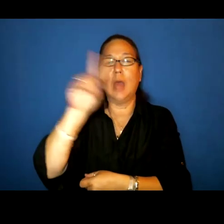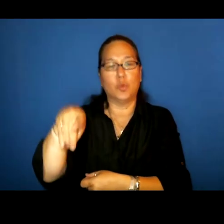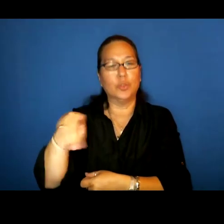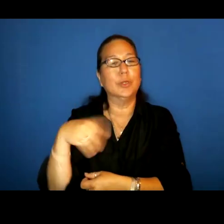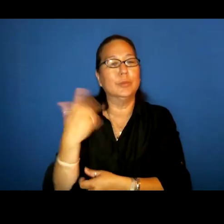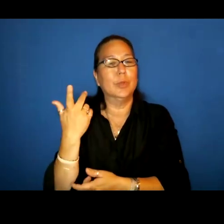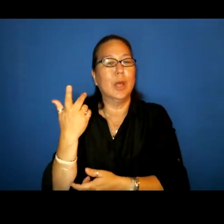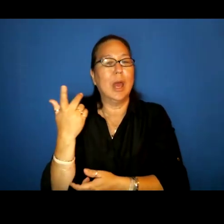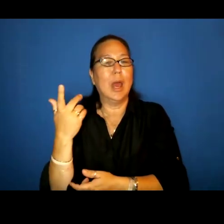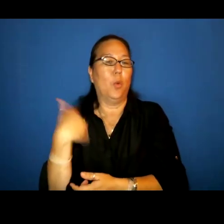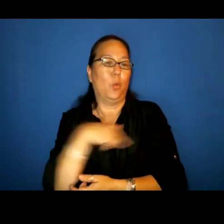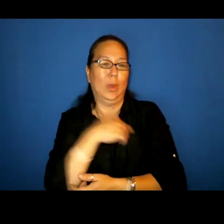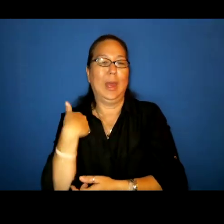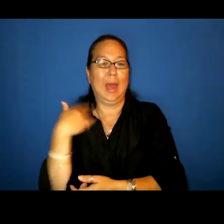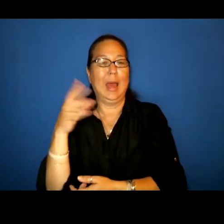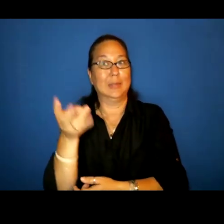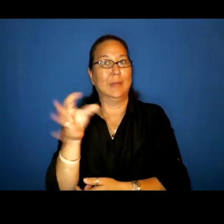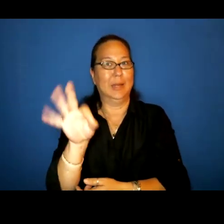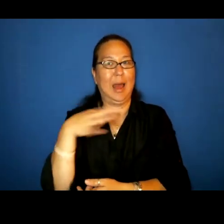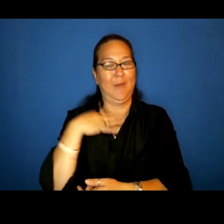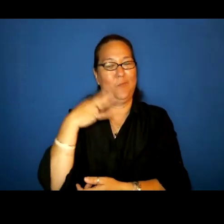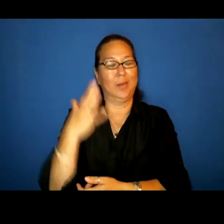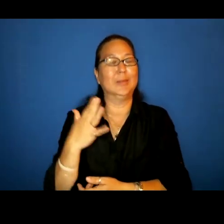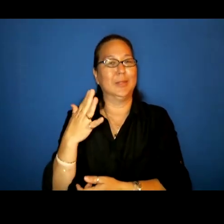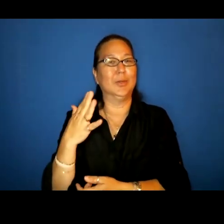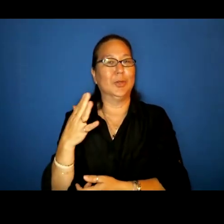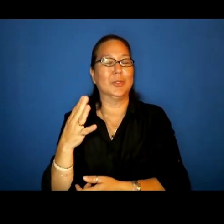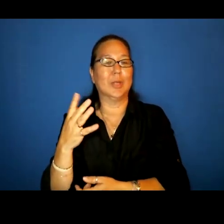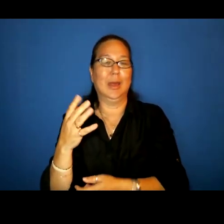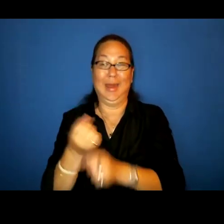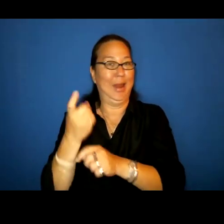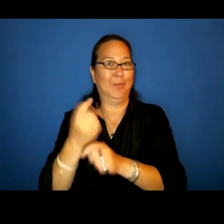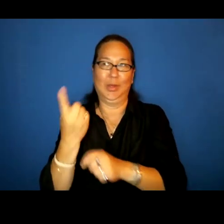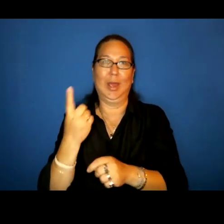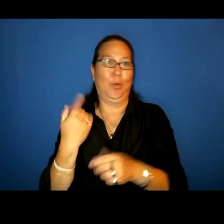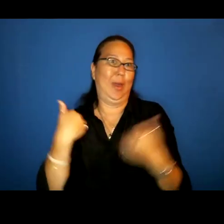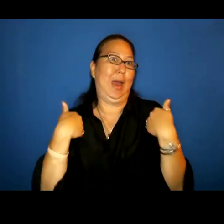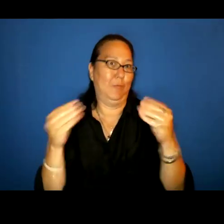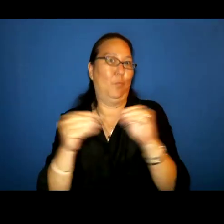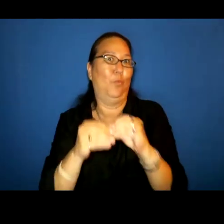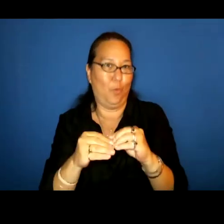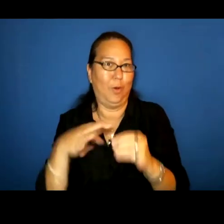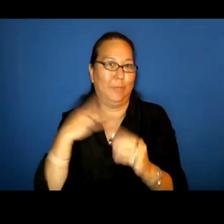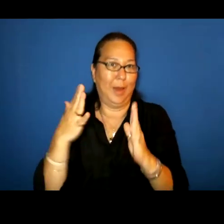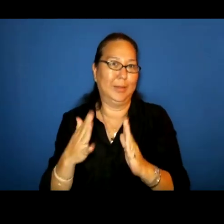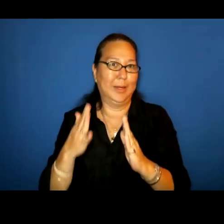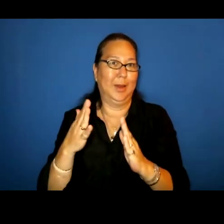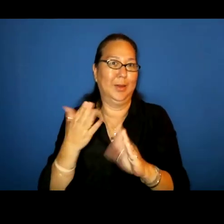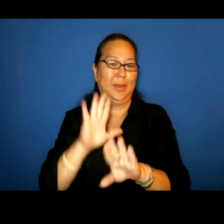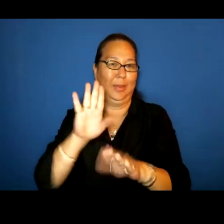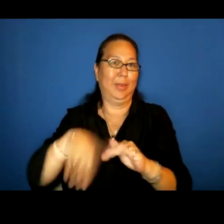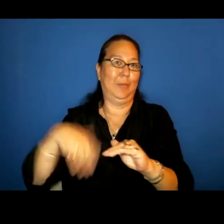were 79 volunteers. So again, every year, we get more and more volunteers who participate. With the mayor and